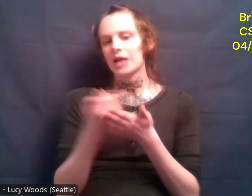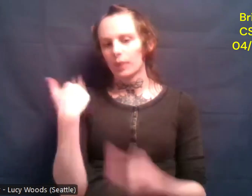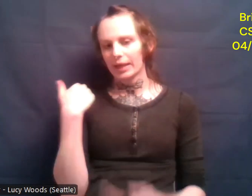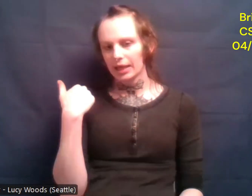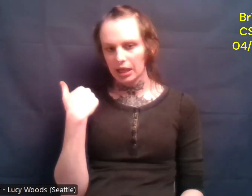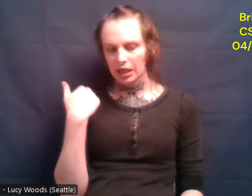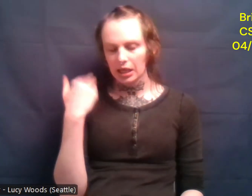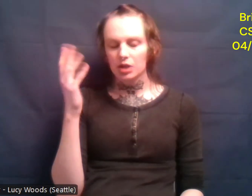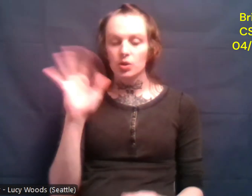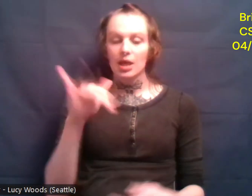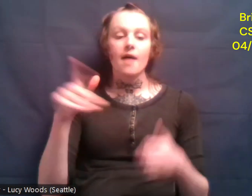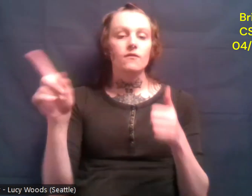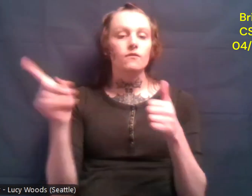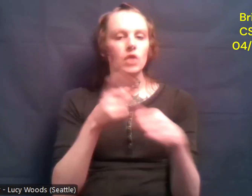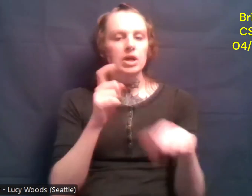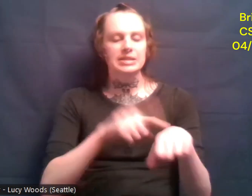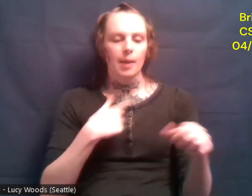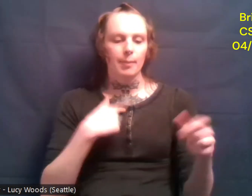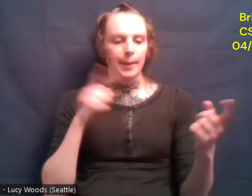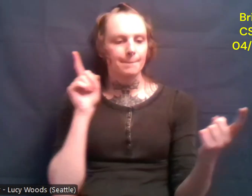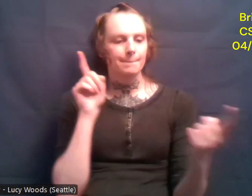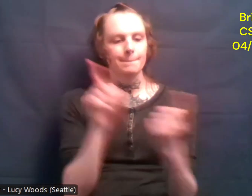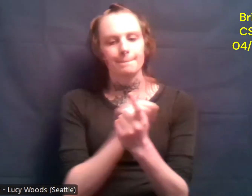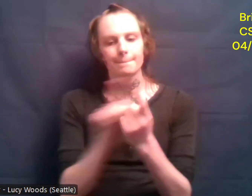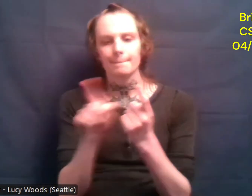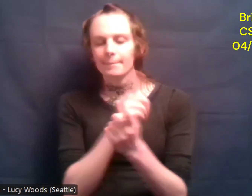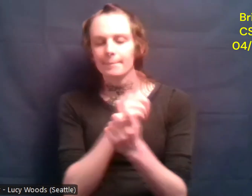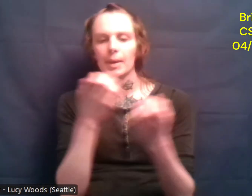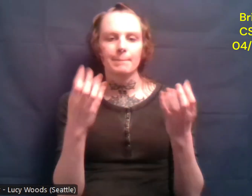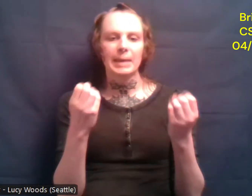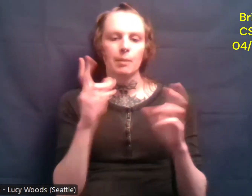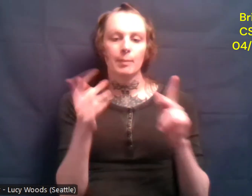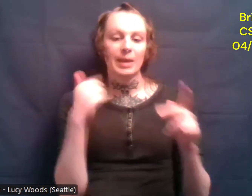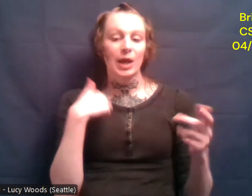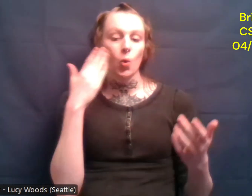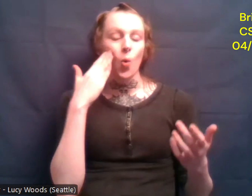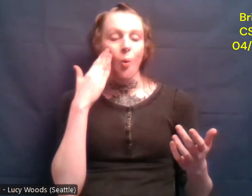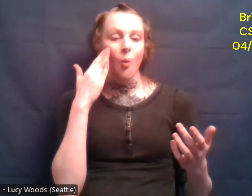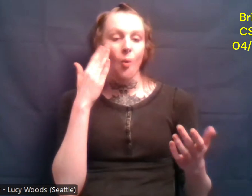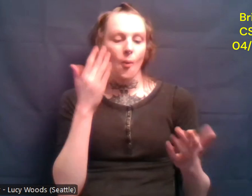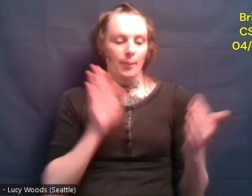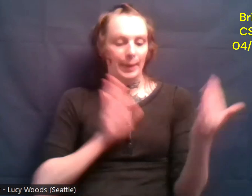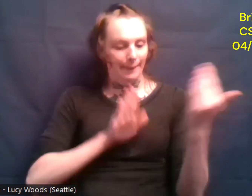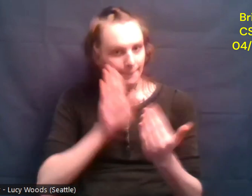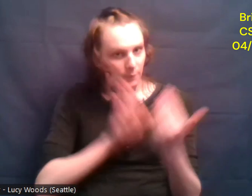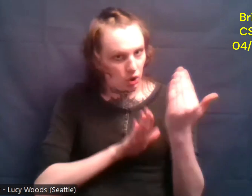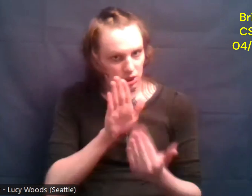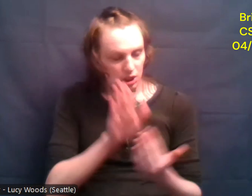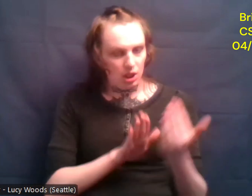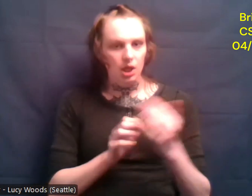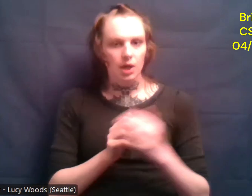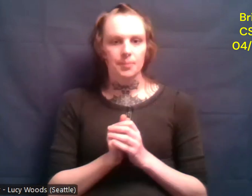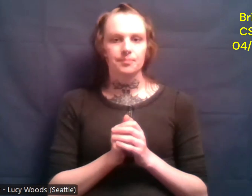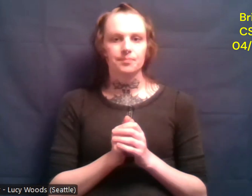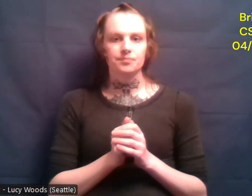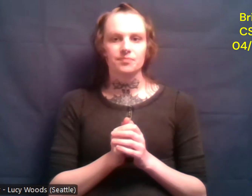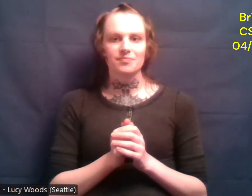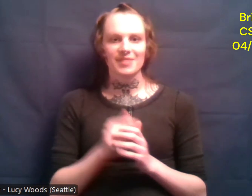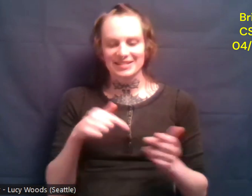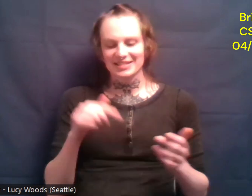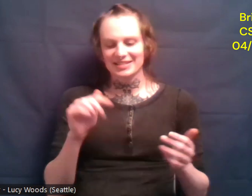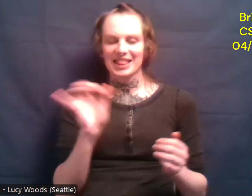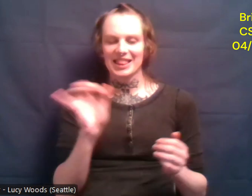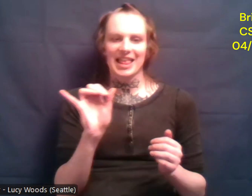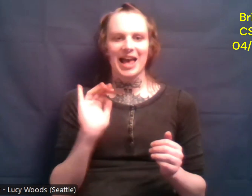lot of the people on Siskiyou in person, this time last year. And so this was like our anniversary. They